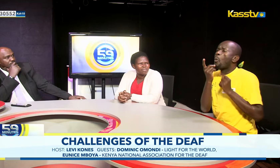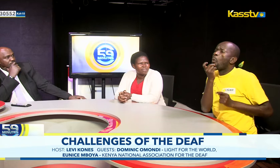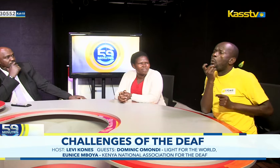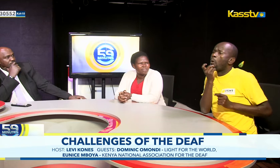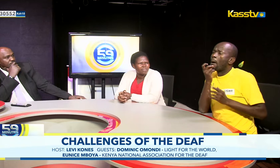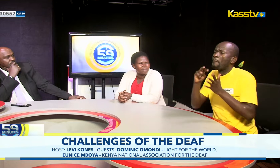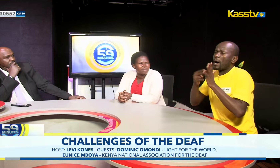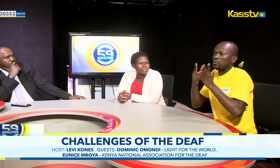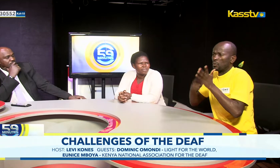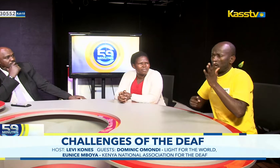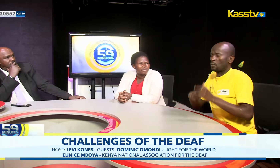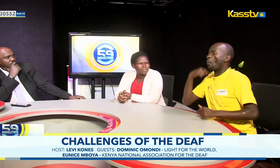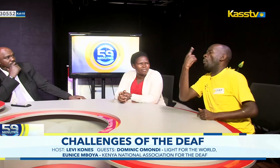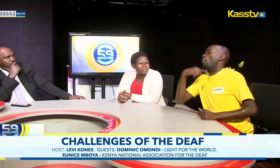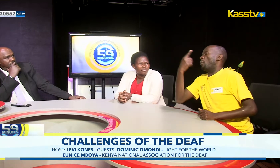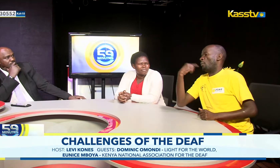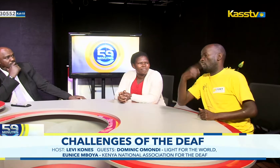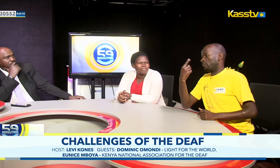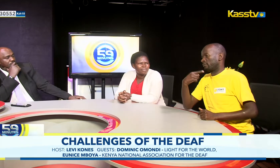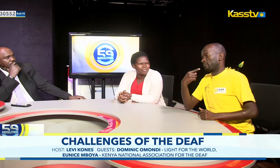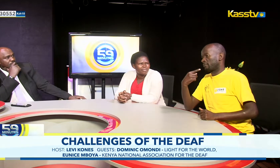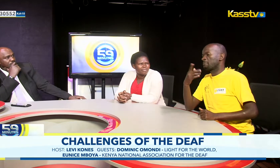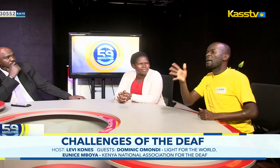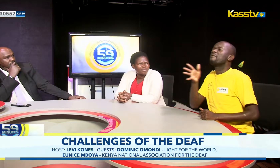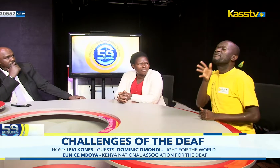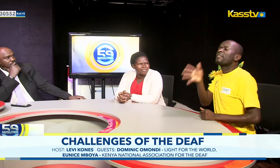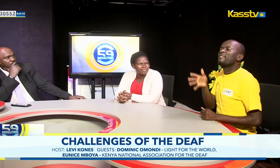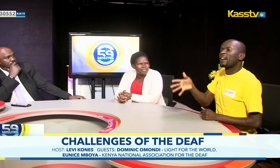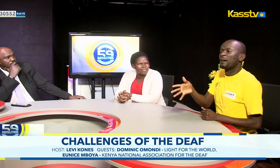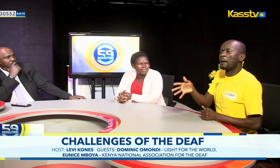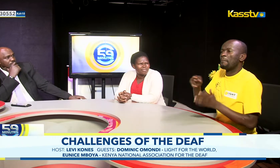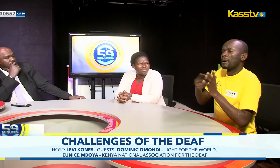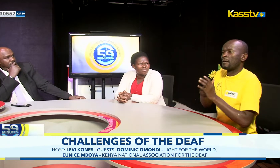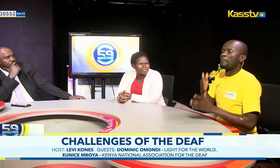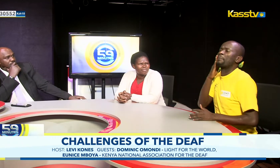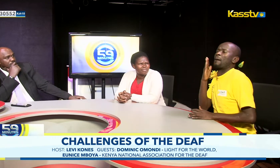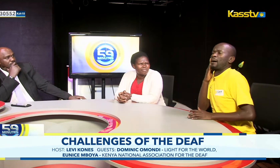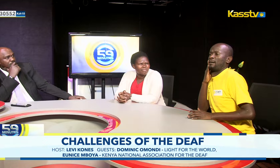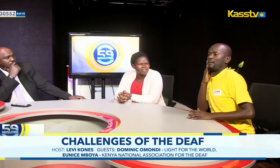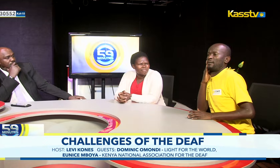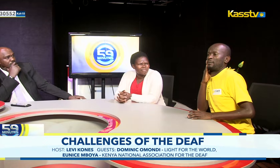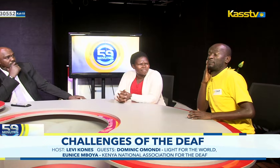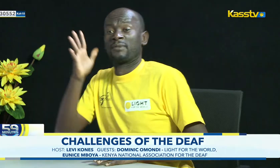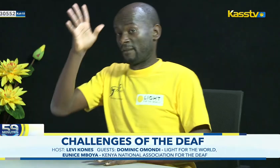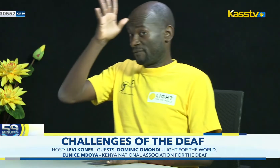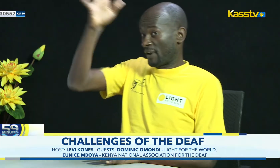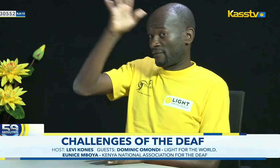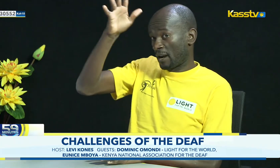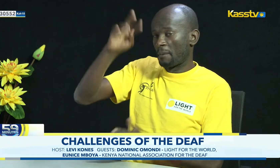language, and she has picked up on sign language, mostly even Kenyan and affiliation of American Sign Language,